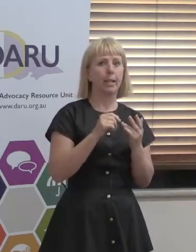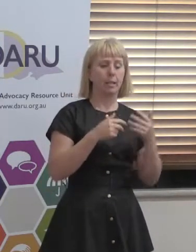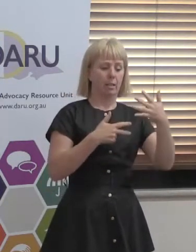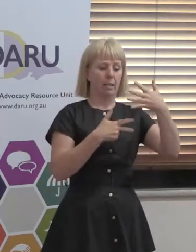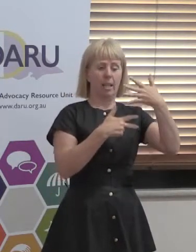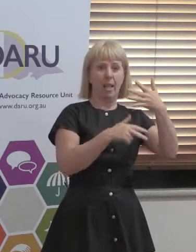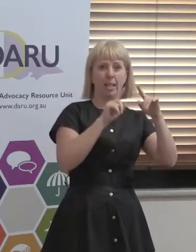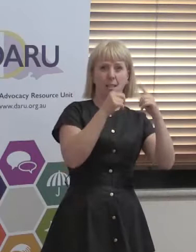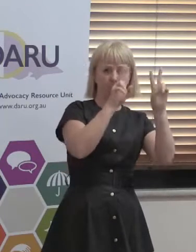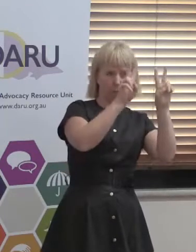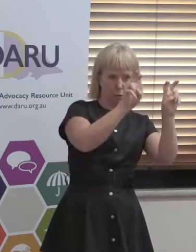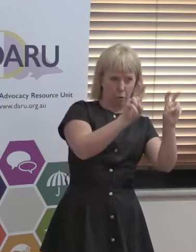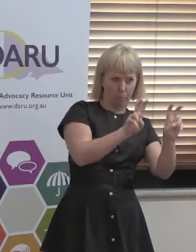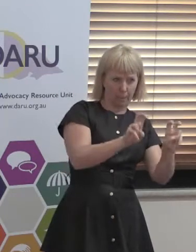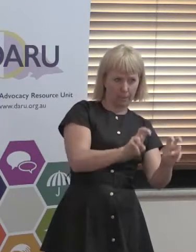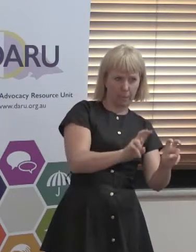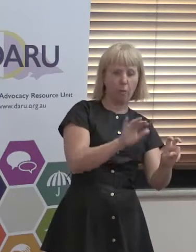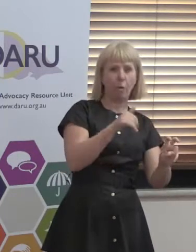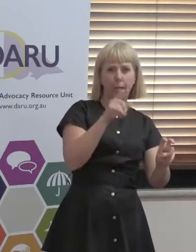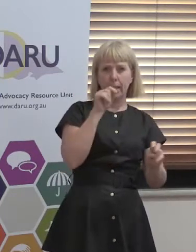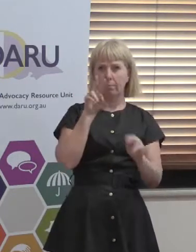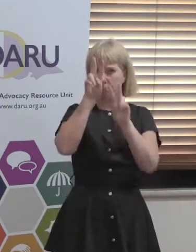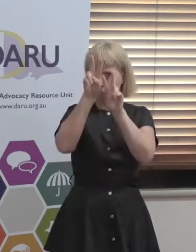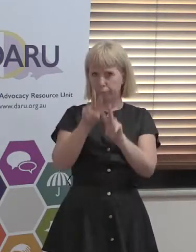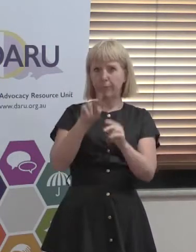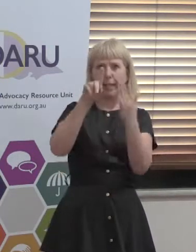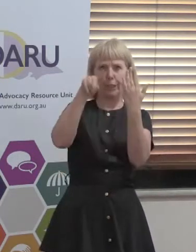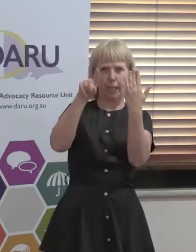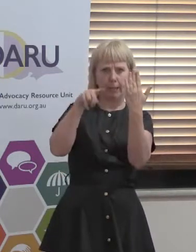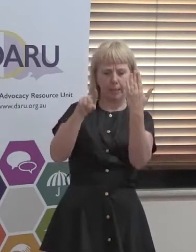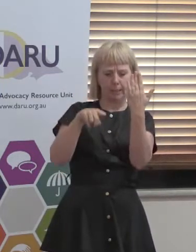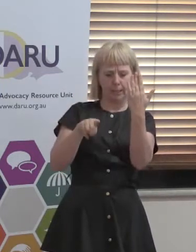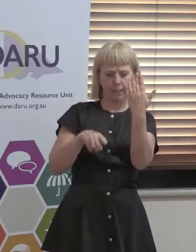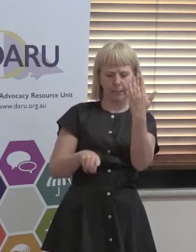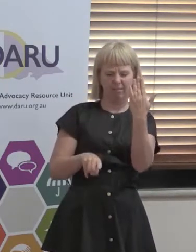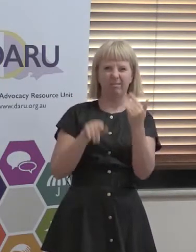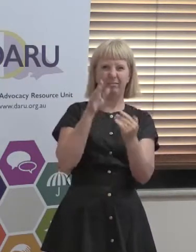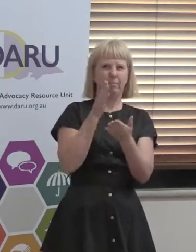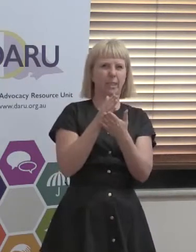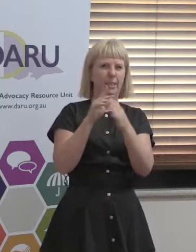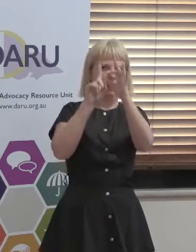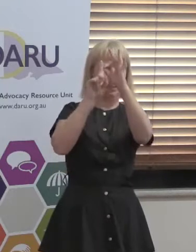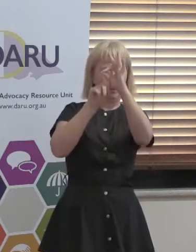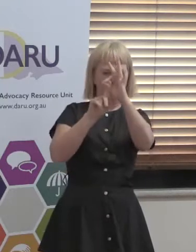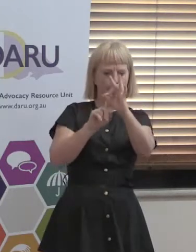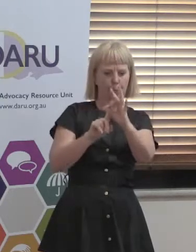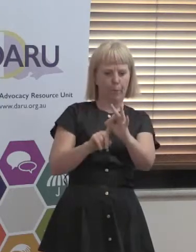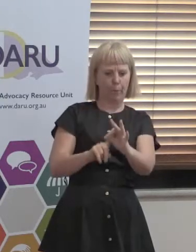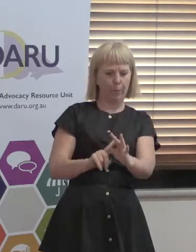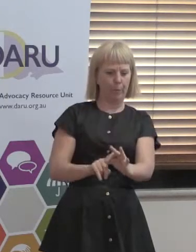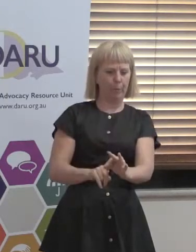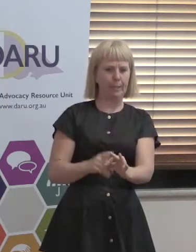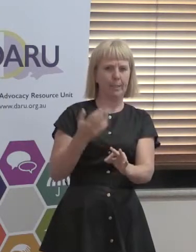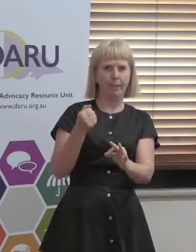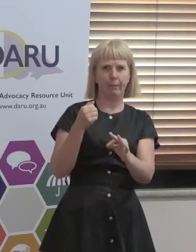or you can look through the checklist, and it's really a list of questions that are answered by different parts of